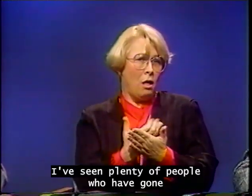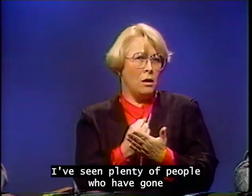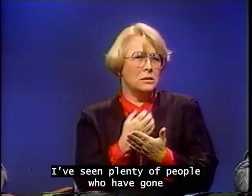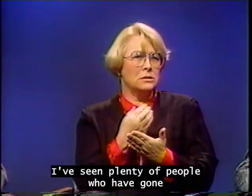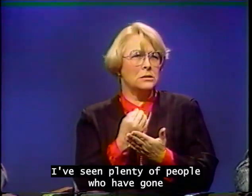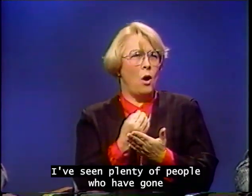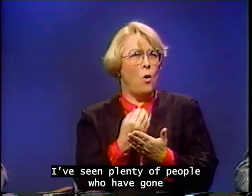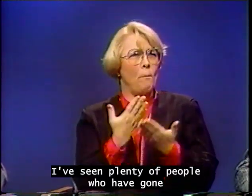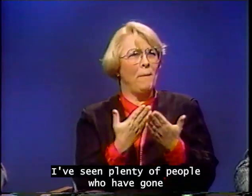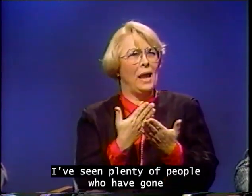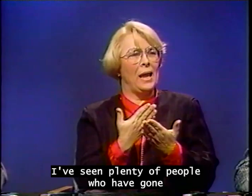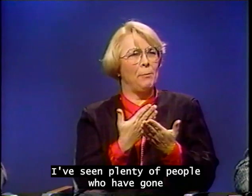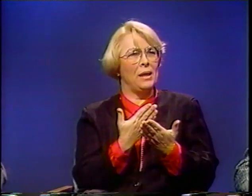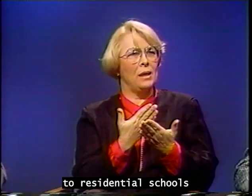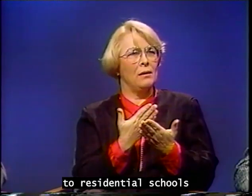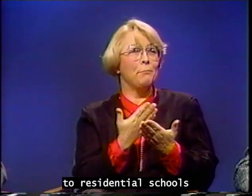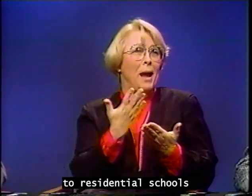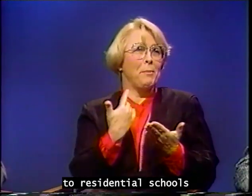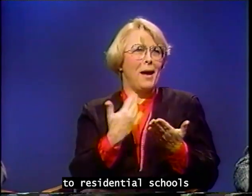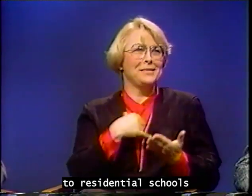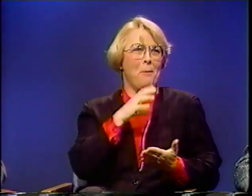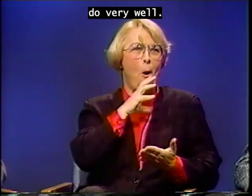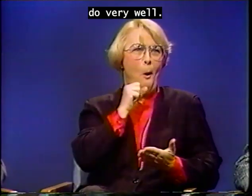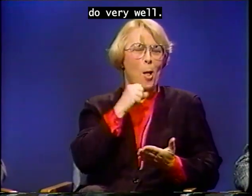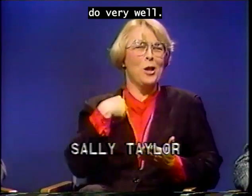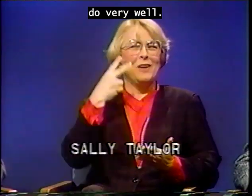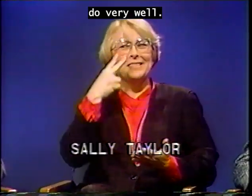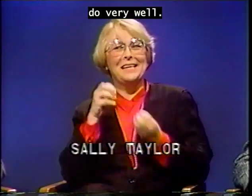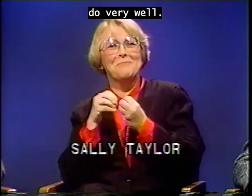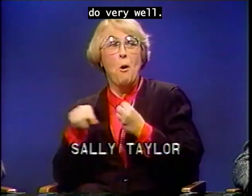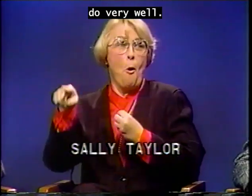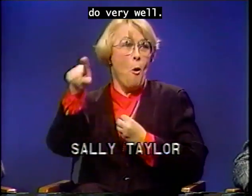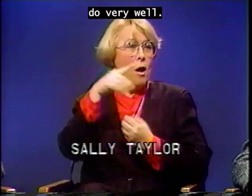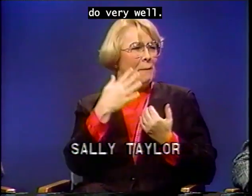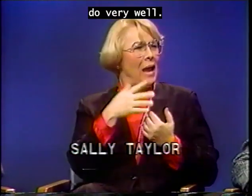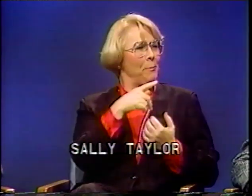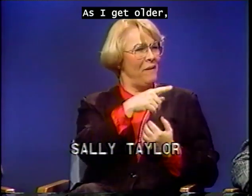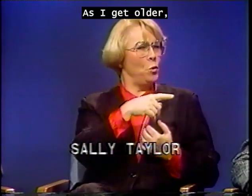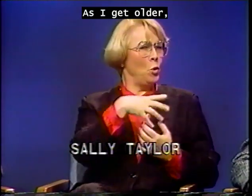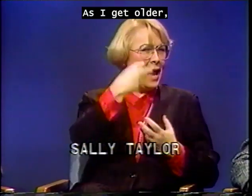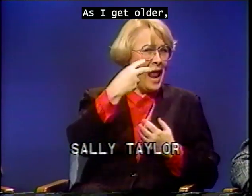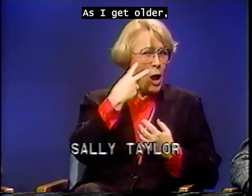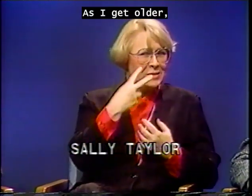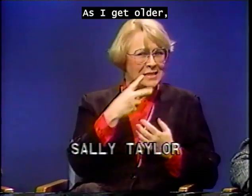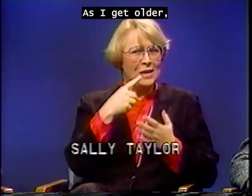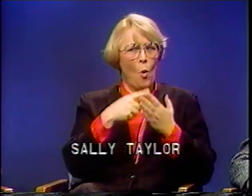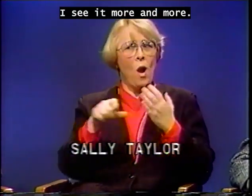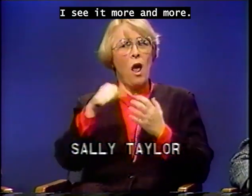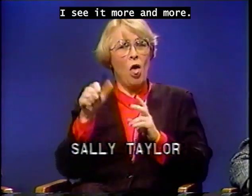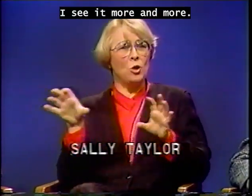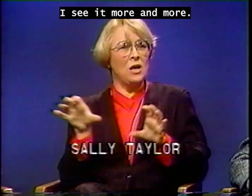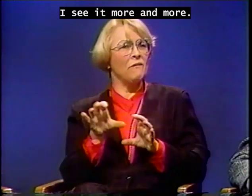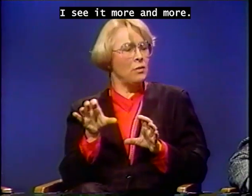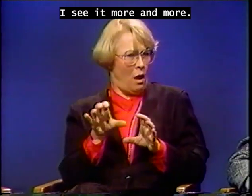I've seen plenty of people who have gone to residential schools do very well. As I get older, I see it more and more.